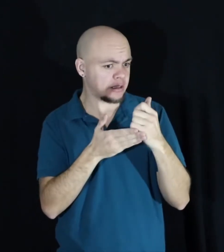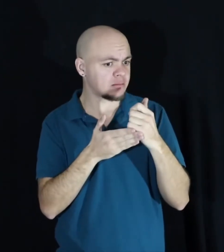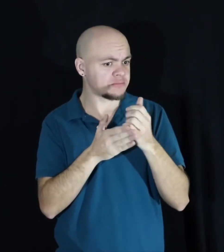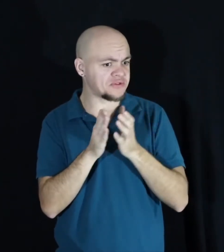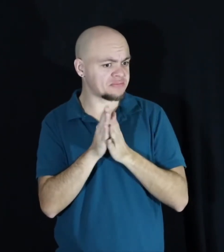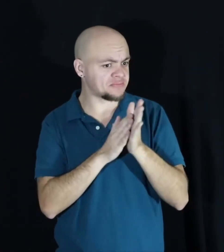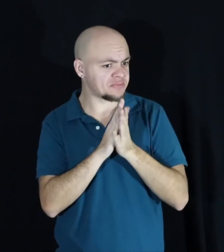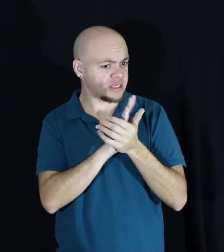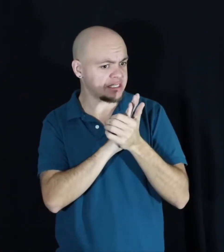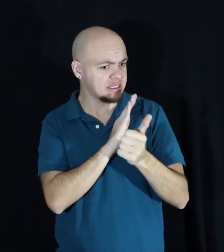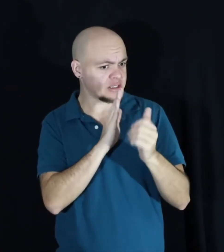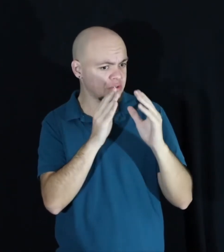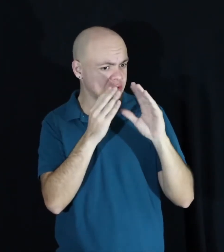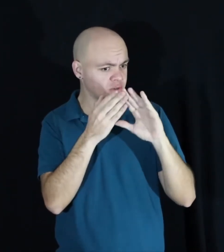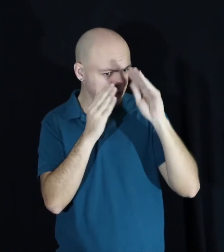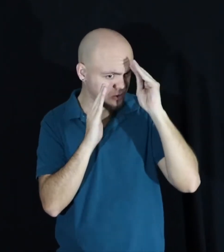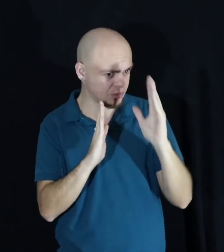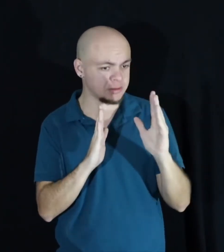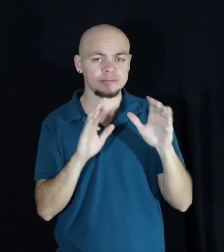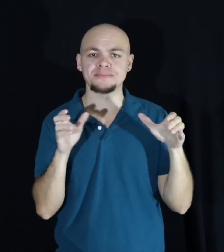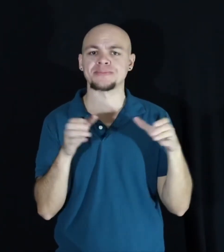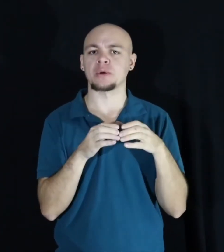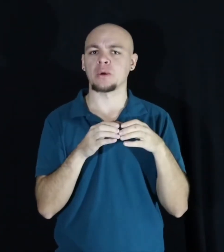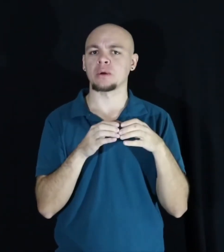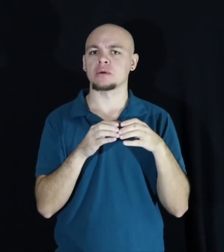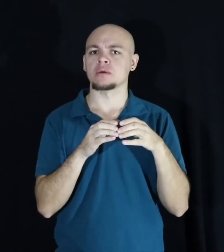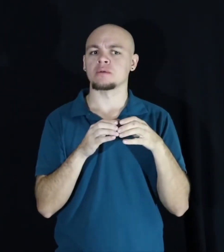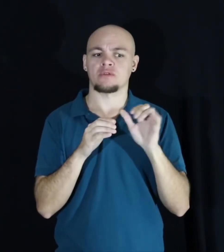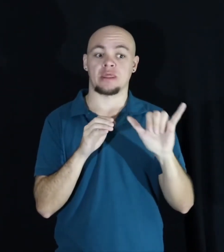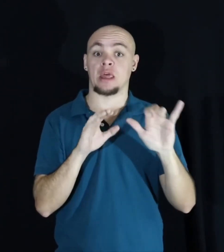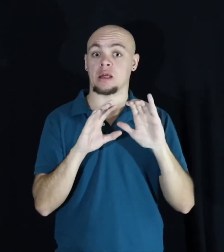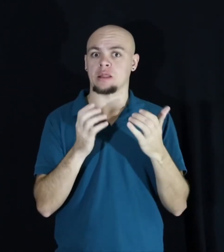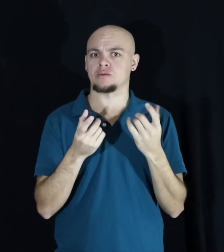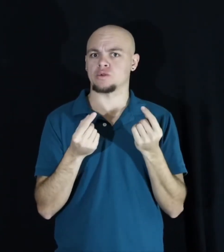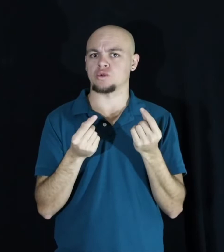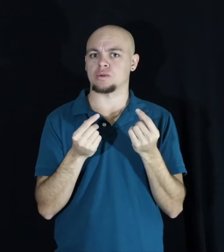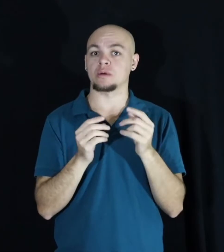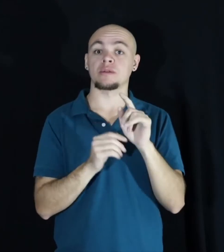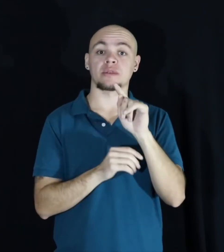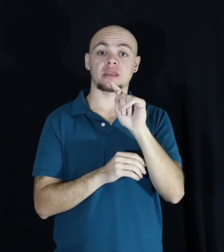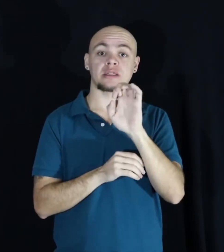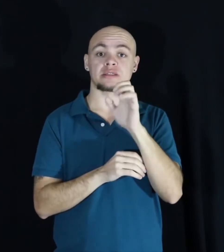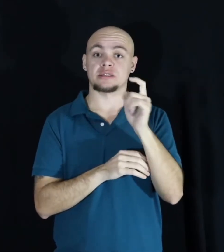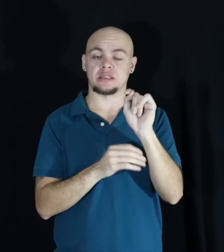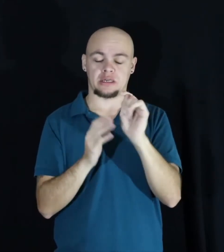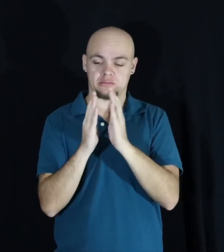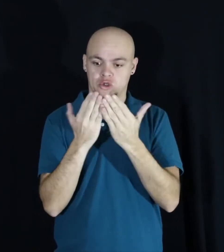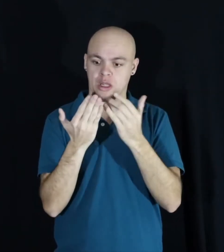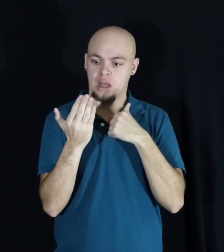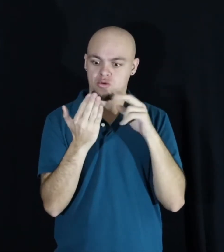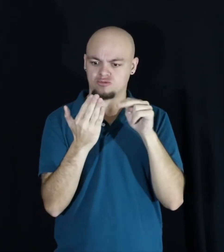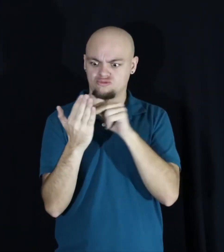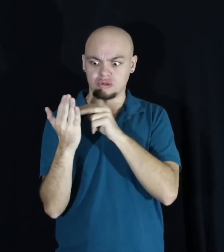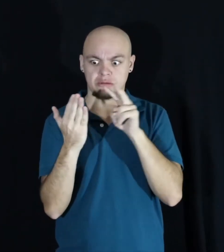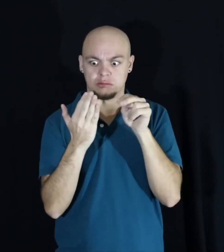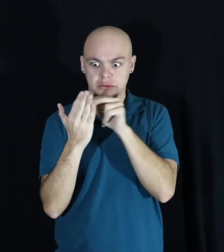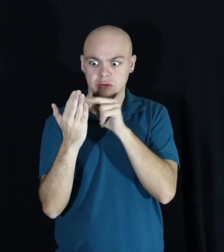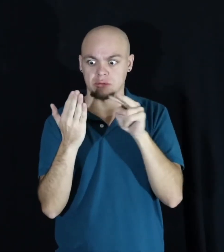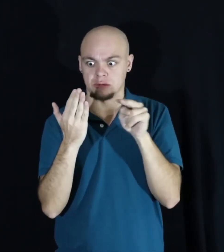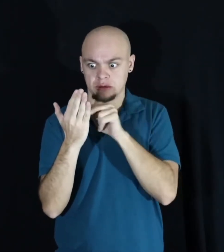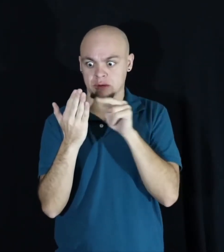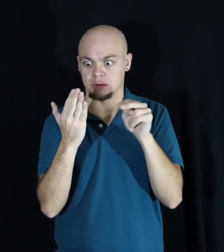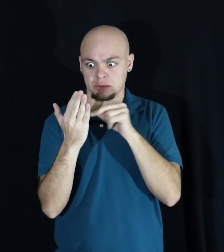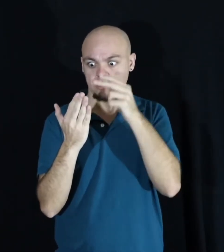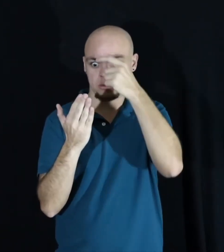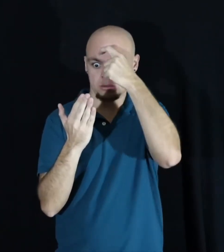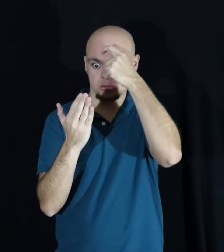group. And to prepare for the class, I had read the textbook enough times that it felt like burnt into my head.